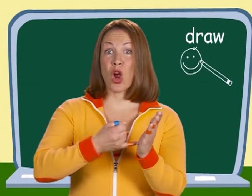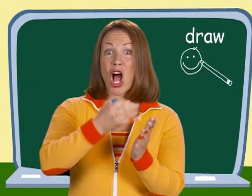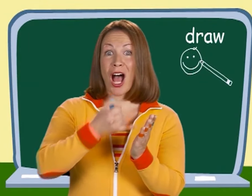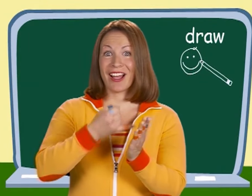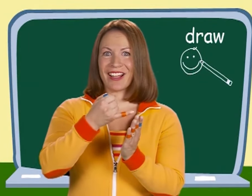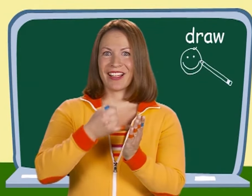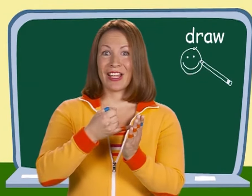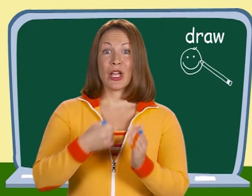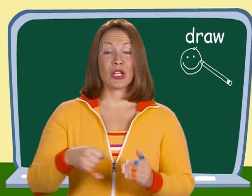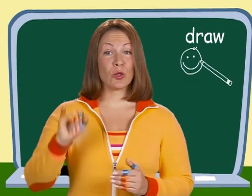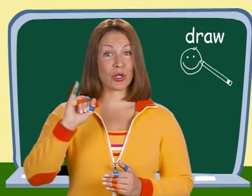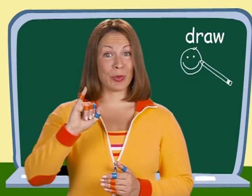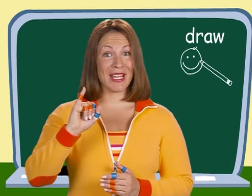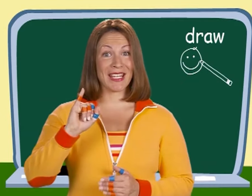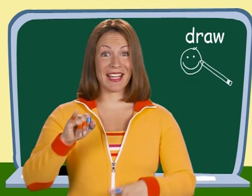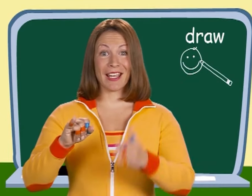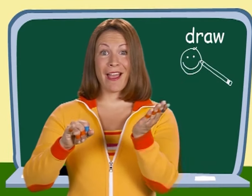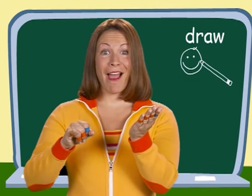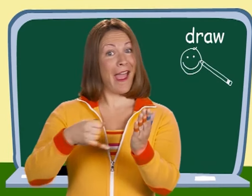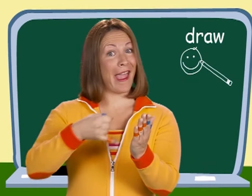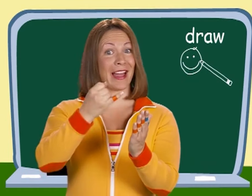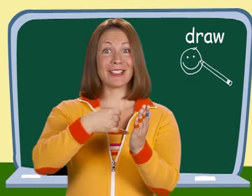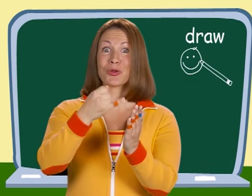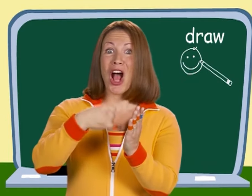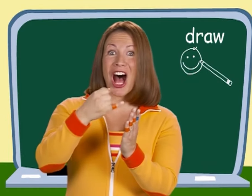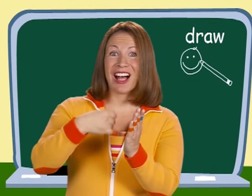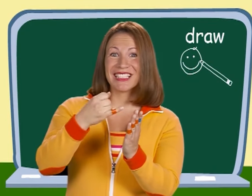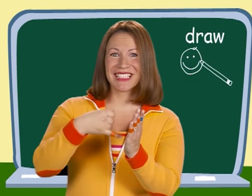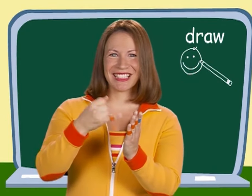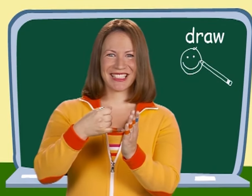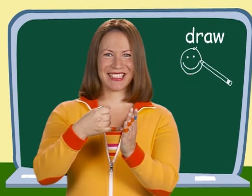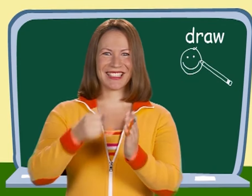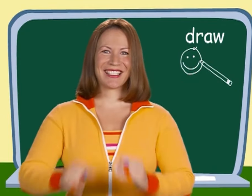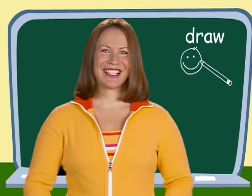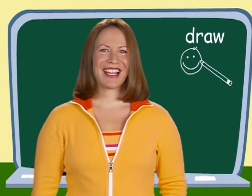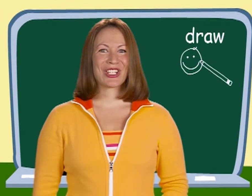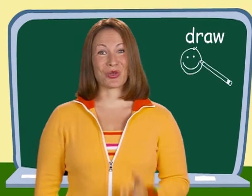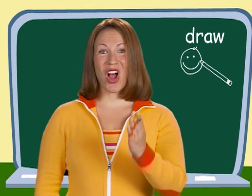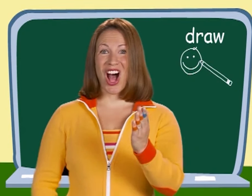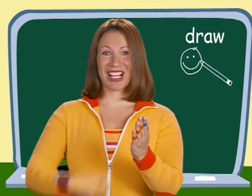Draw. Use your pinky and draw. Draw.